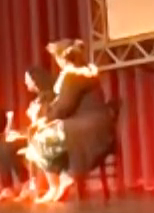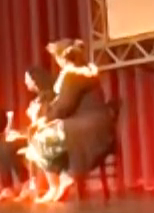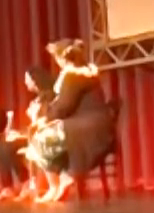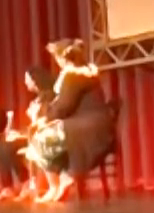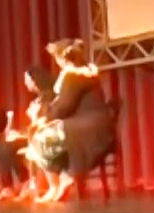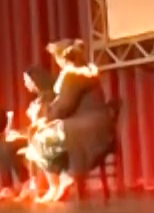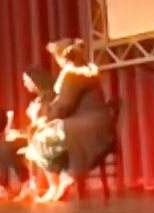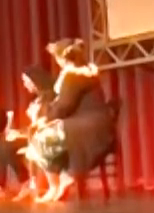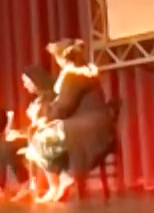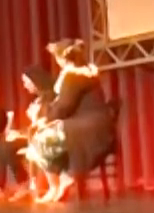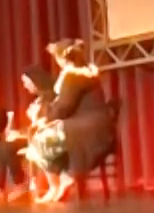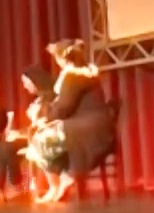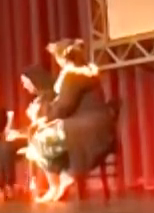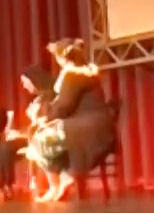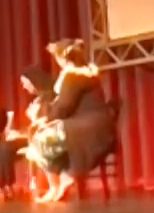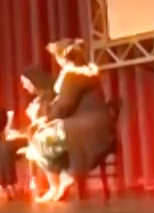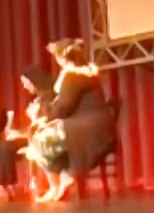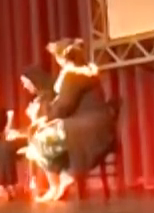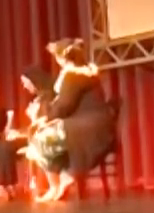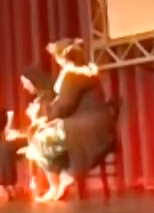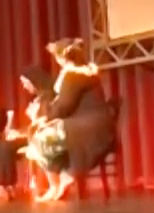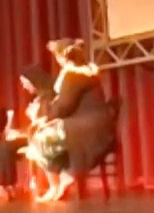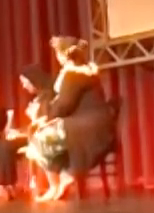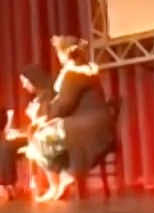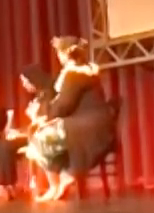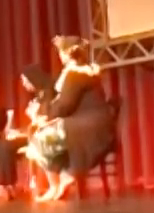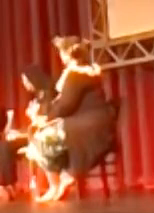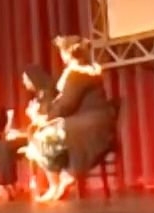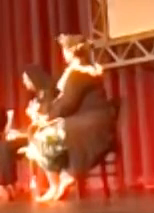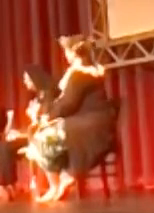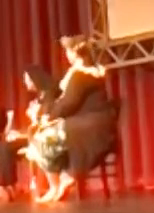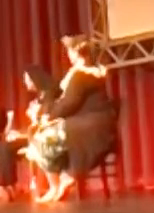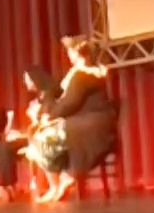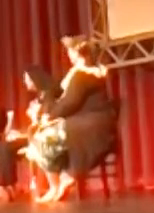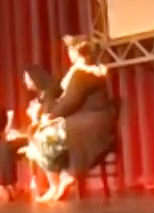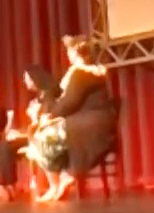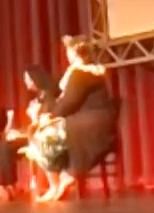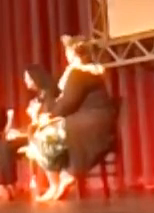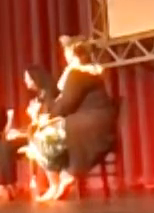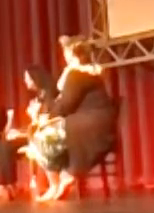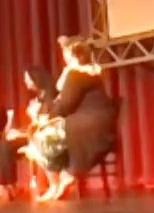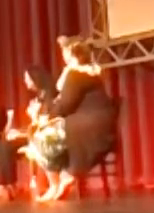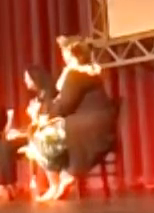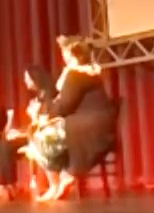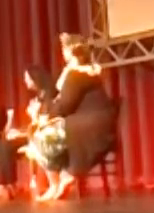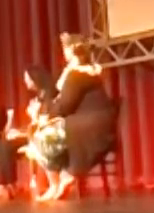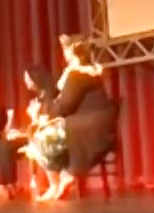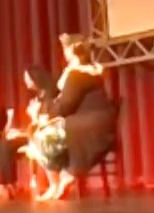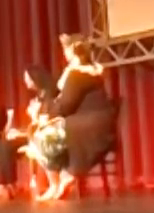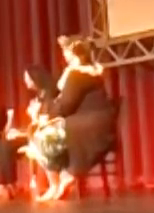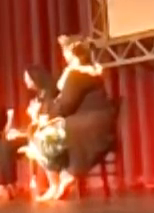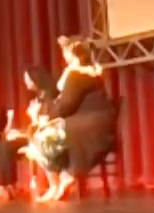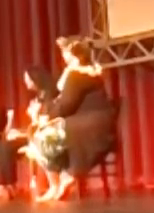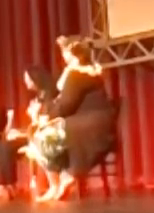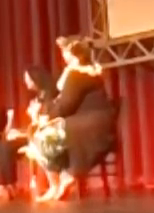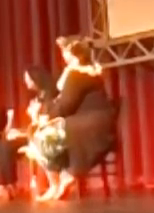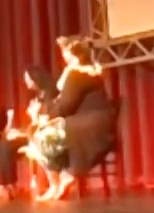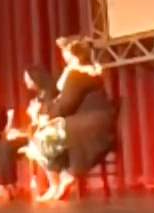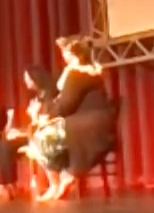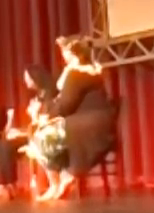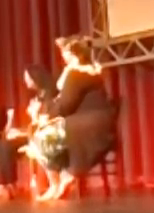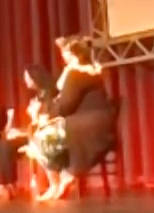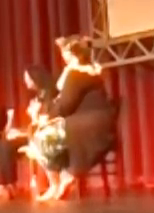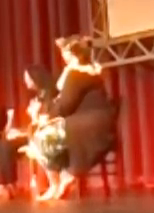responsibly to the call of strengthening indigenous and local theater. So